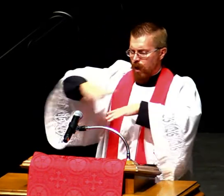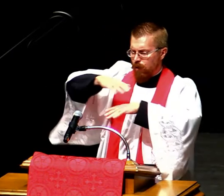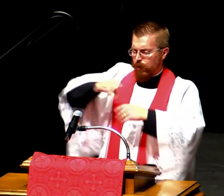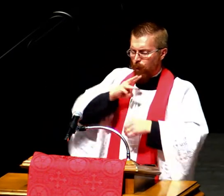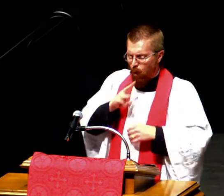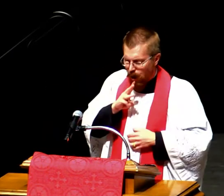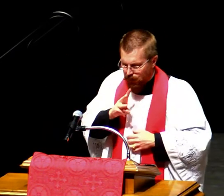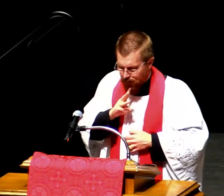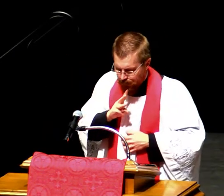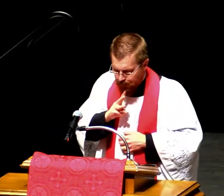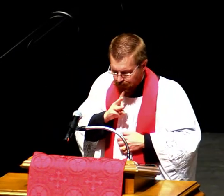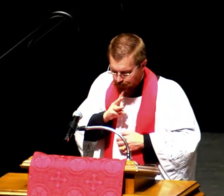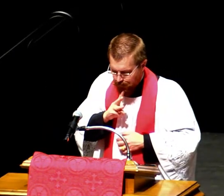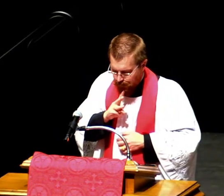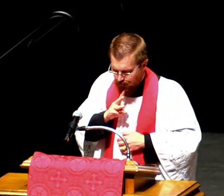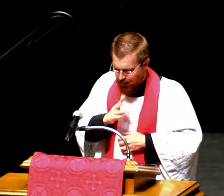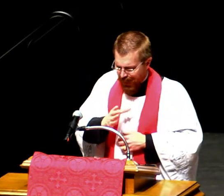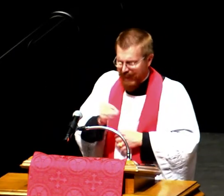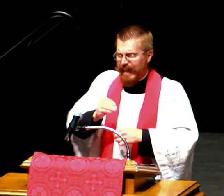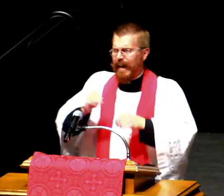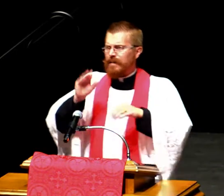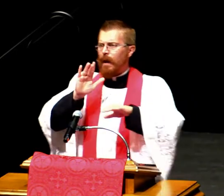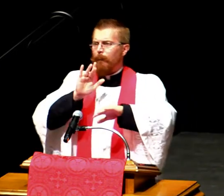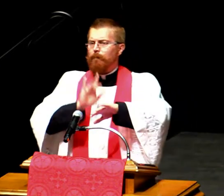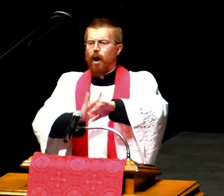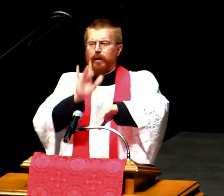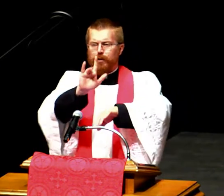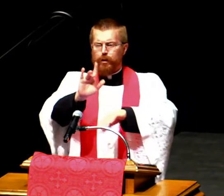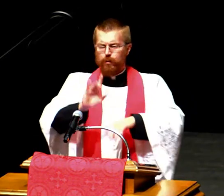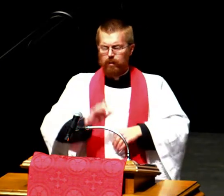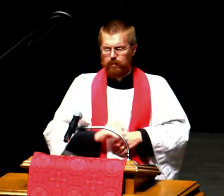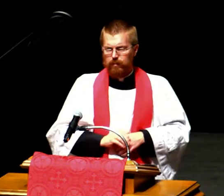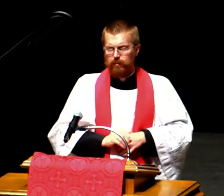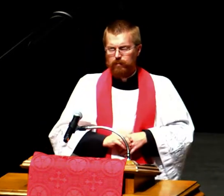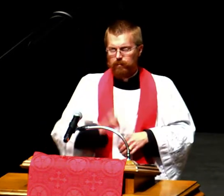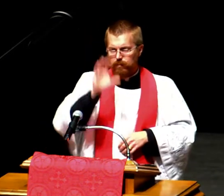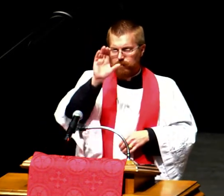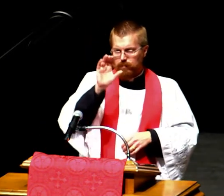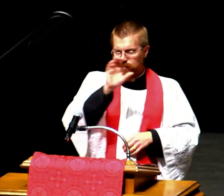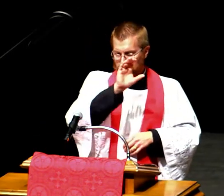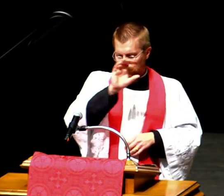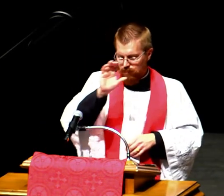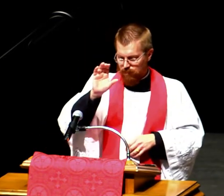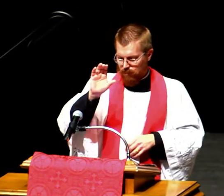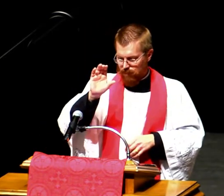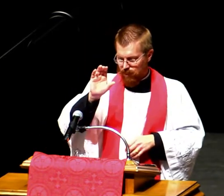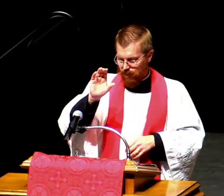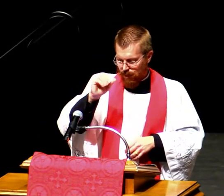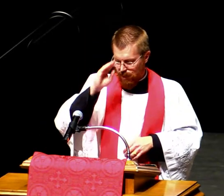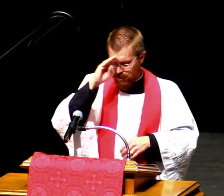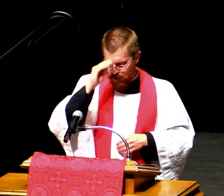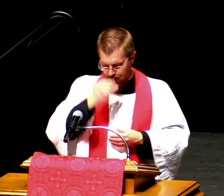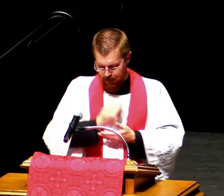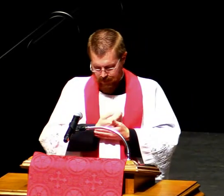over the water and he has marked you as sons